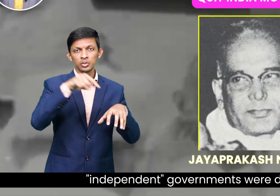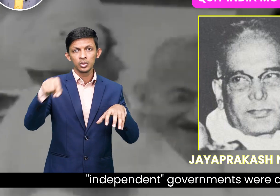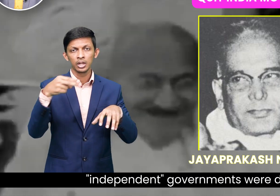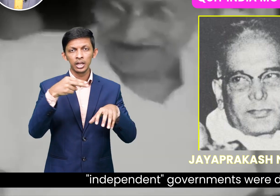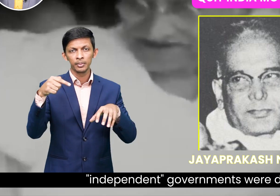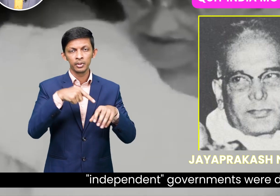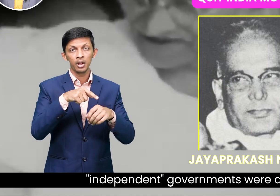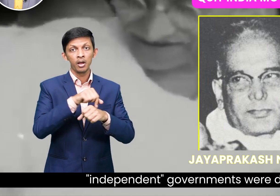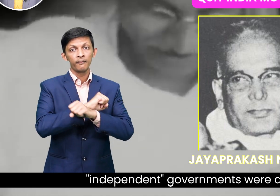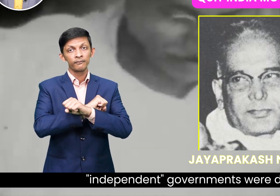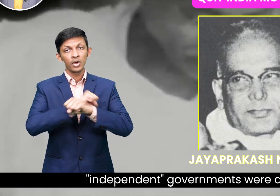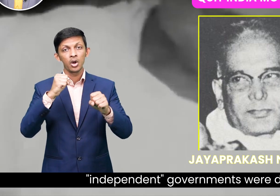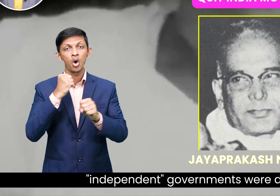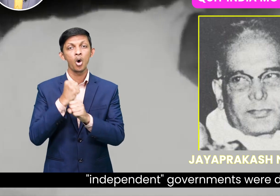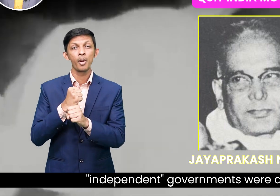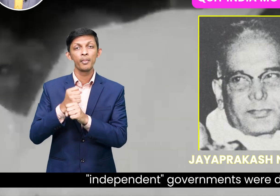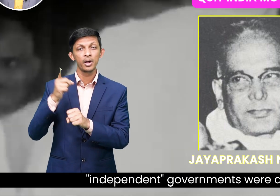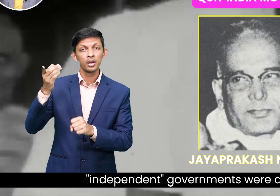declared.